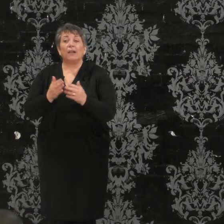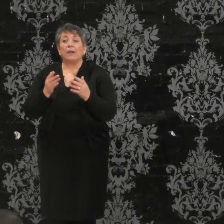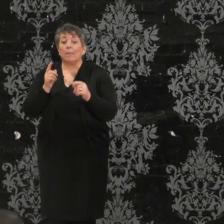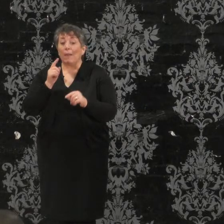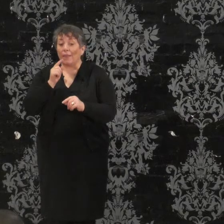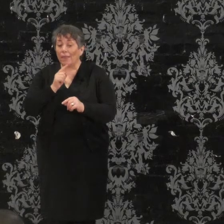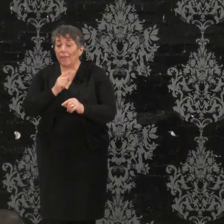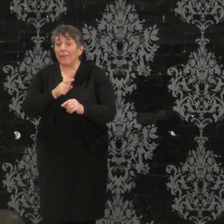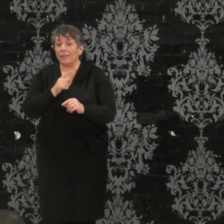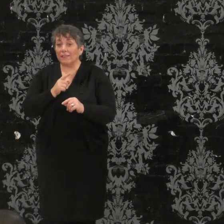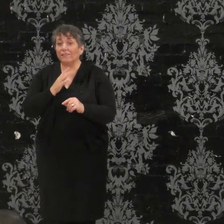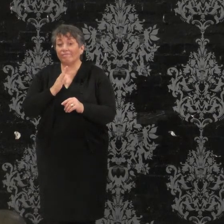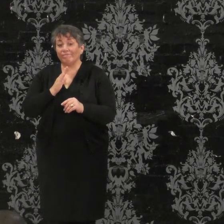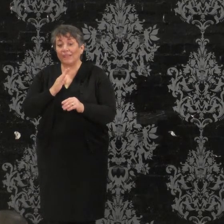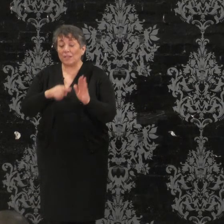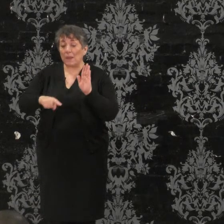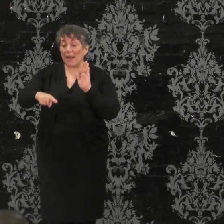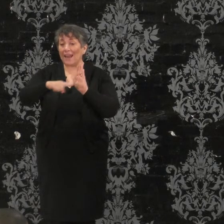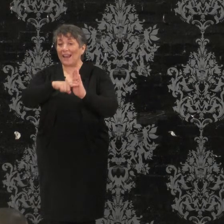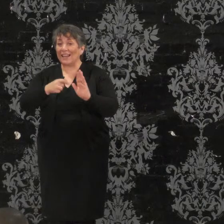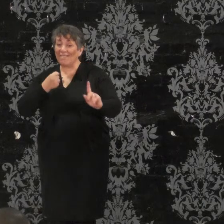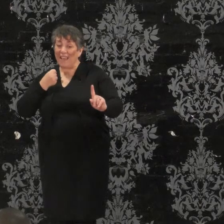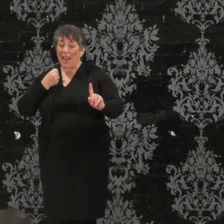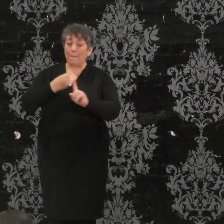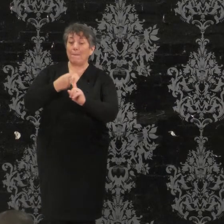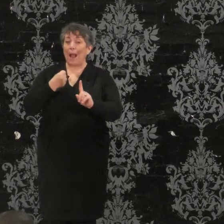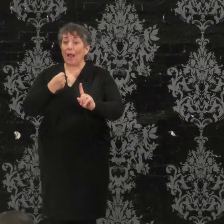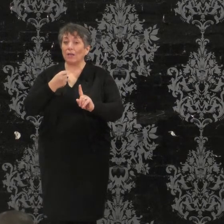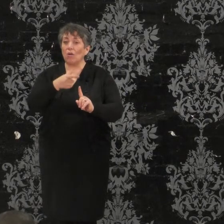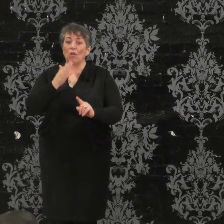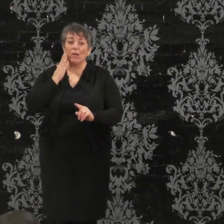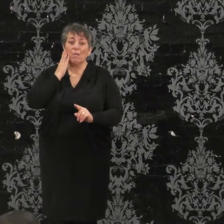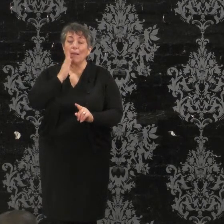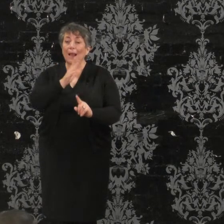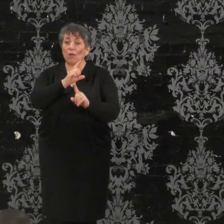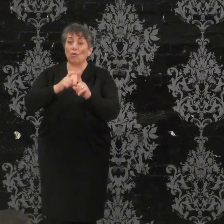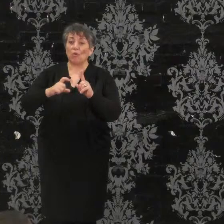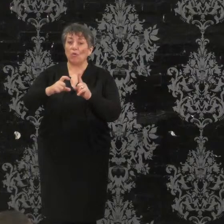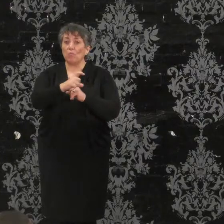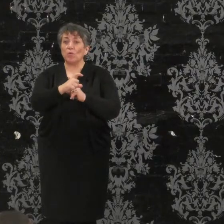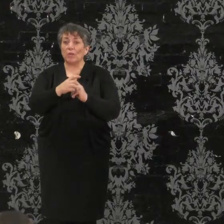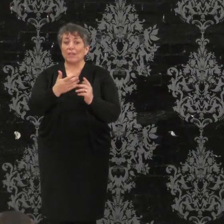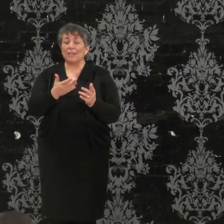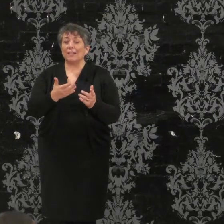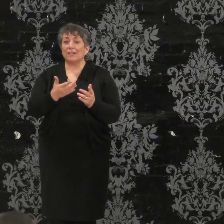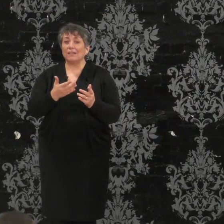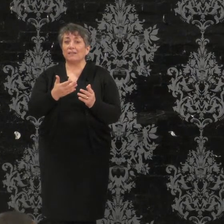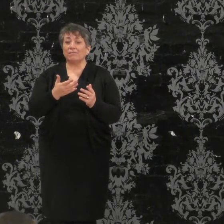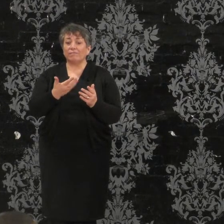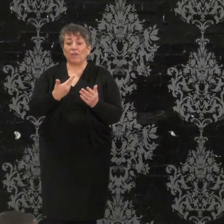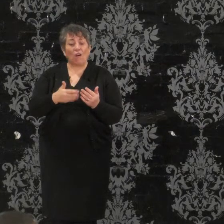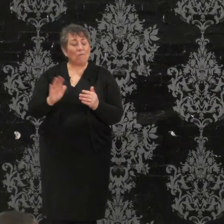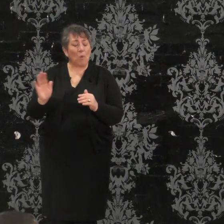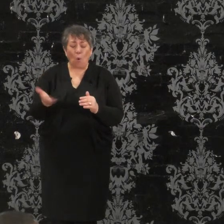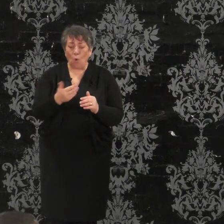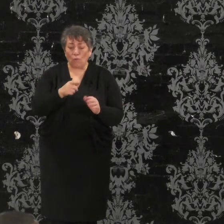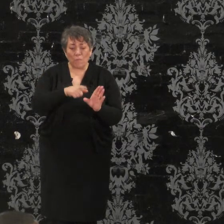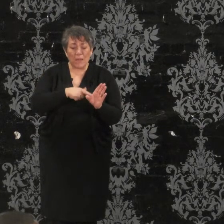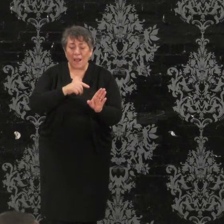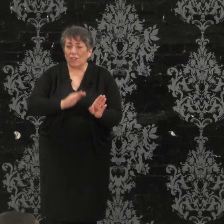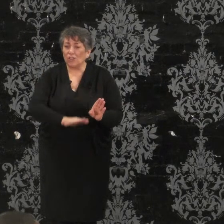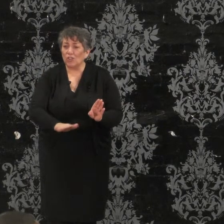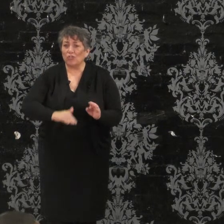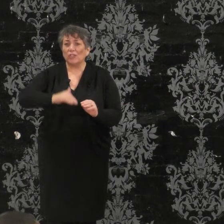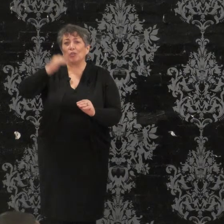impacting all those from our black communities who are not directly involved, from young children to grandparents.